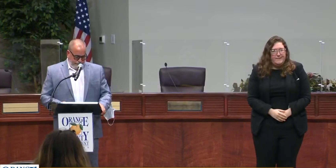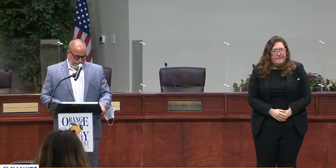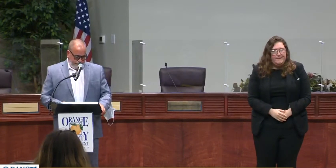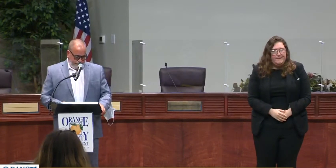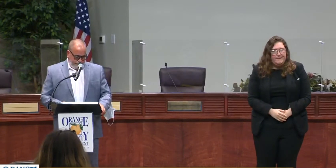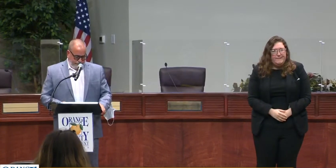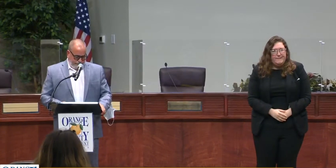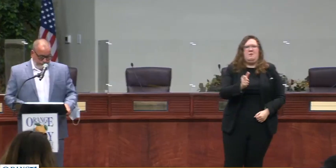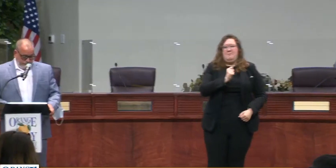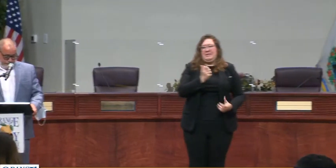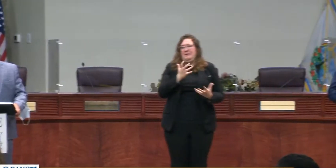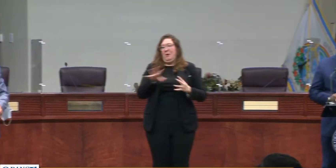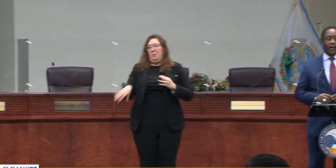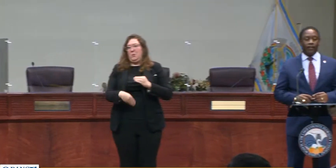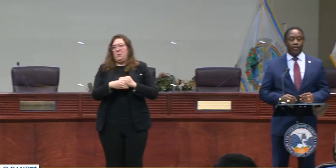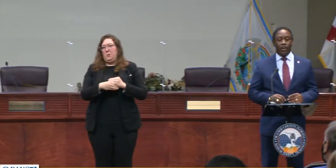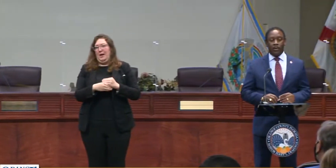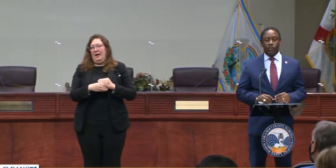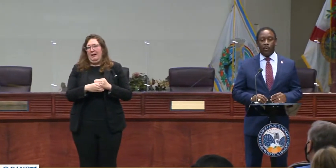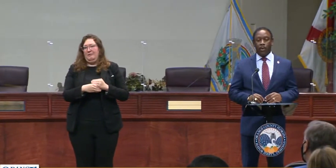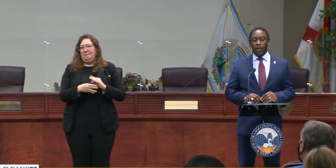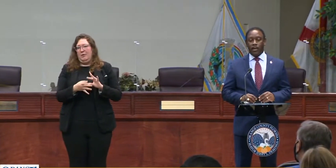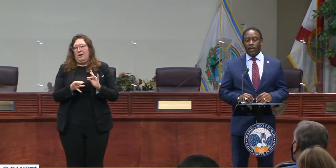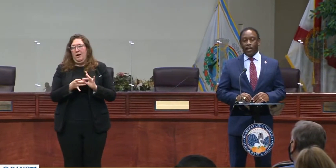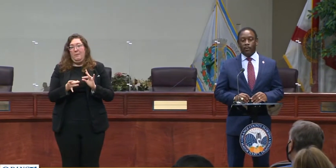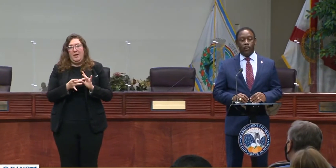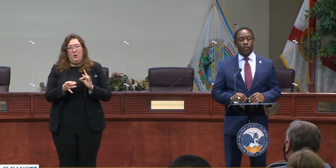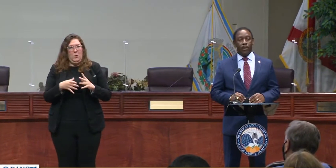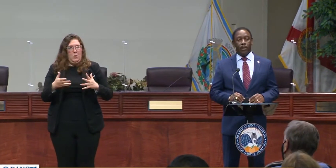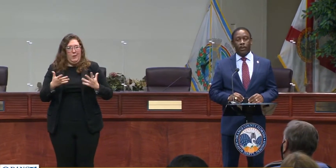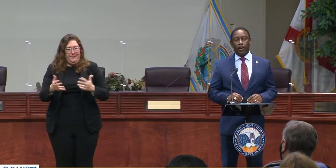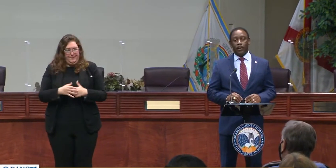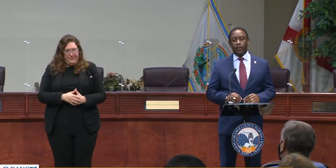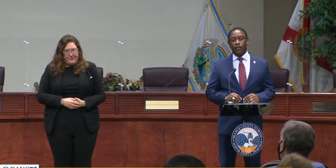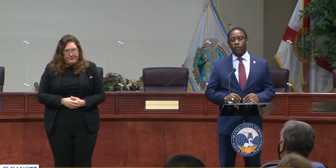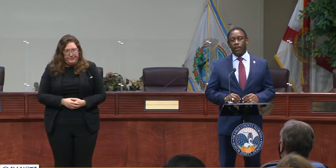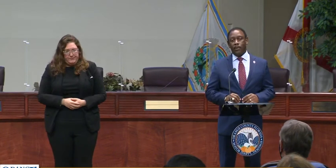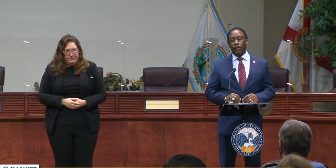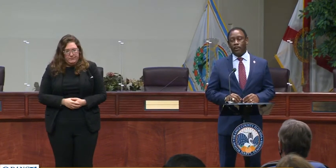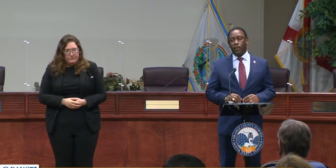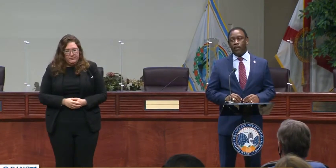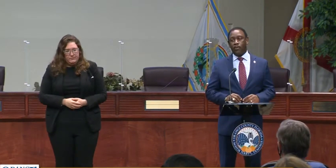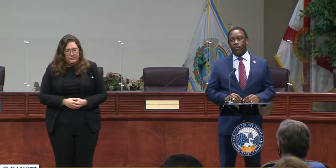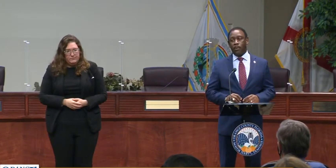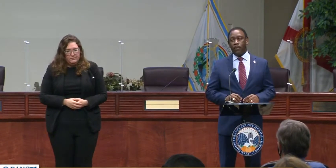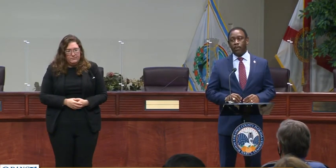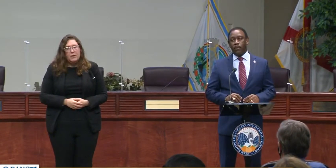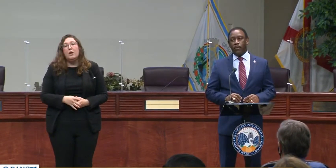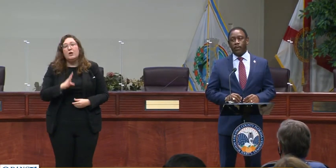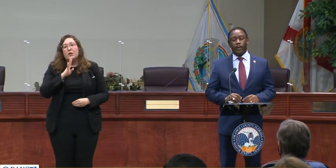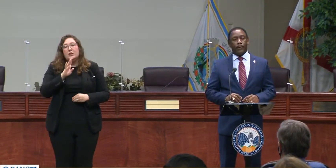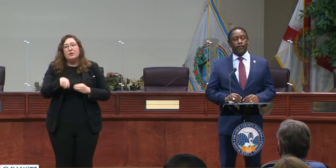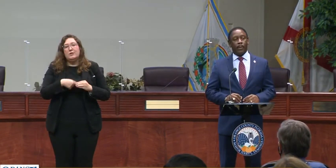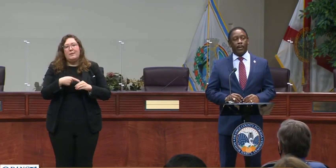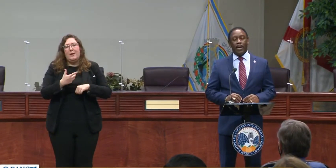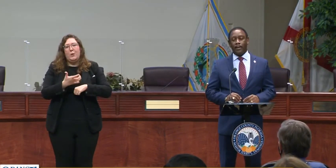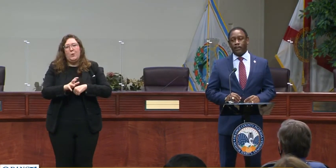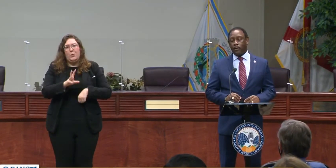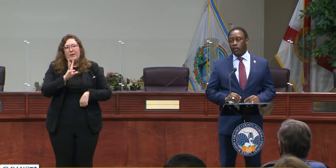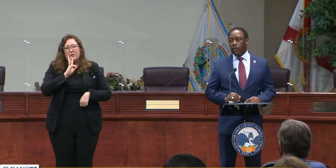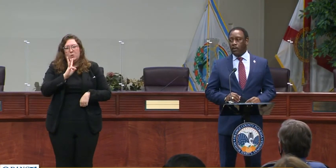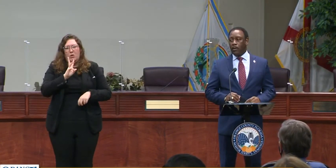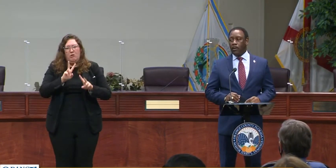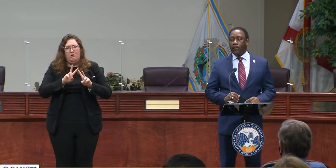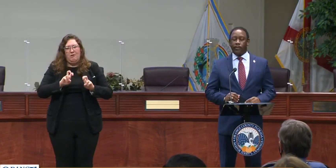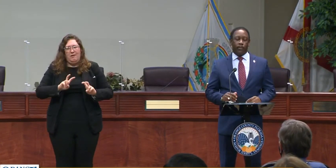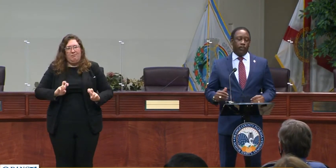The only thing that I would add is but one indicator when we do the waste water